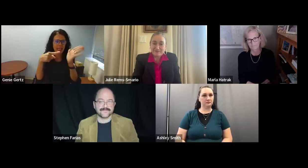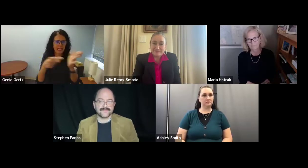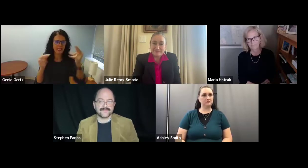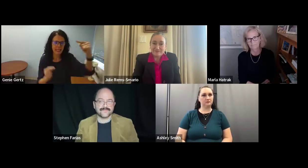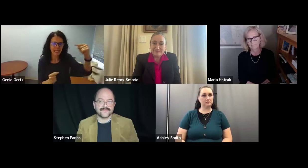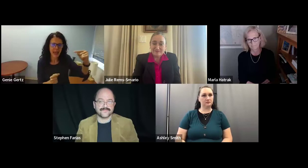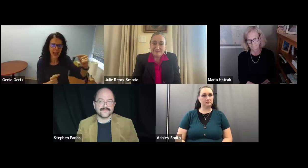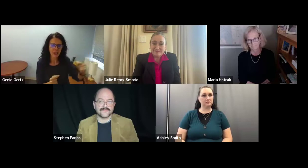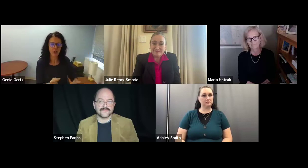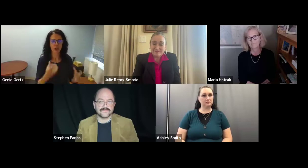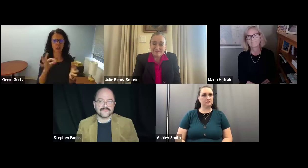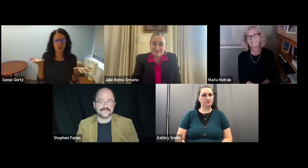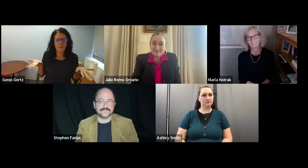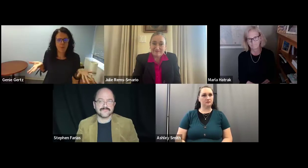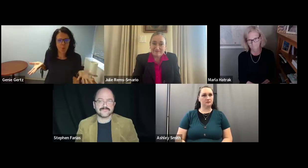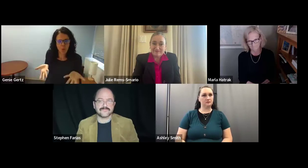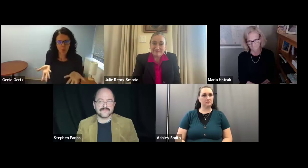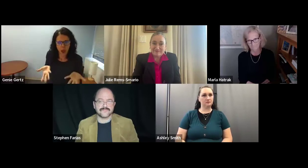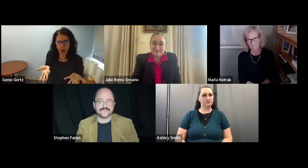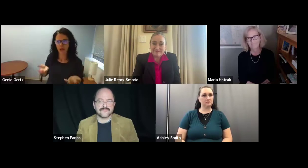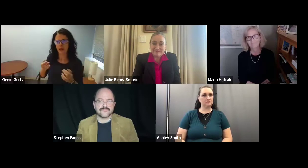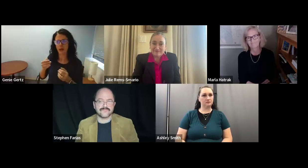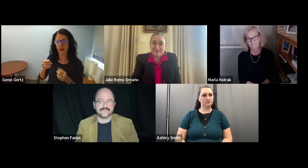it's a problem, and it has clear diagnosable